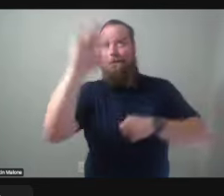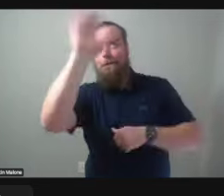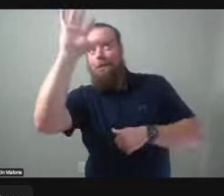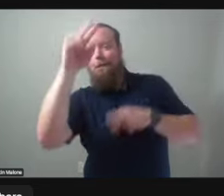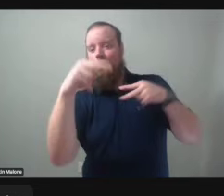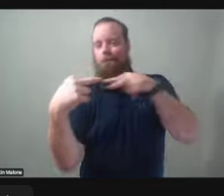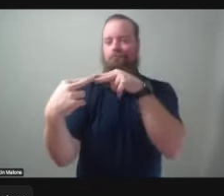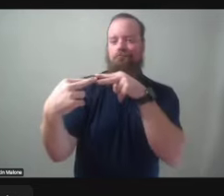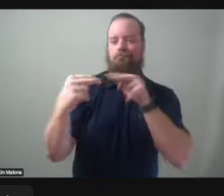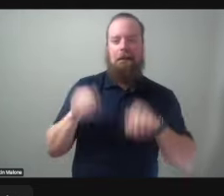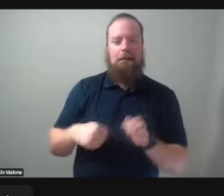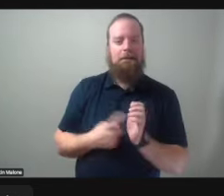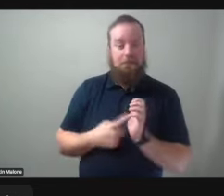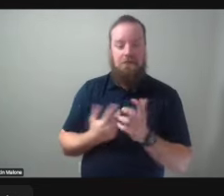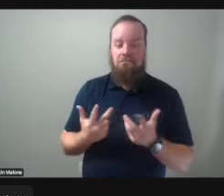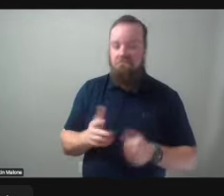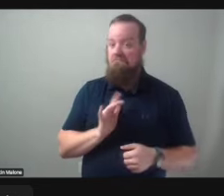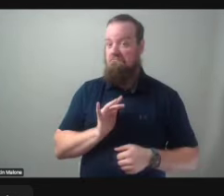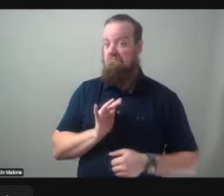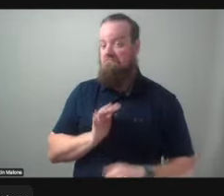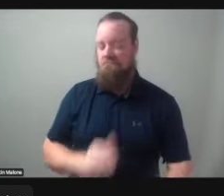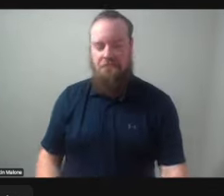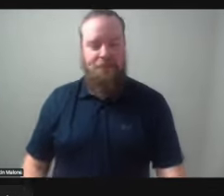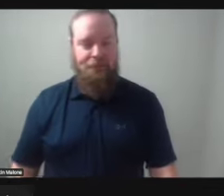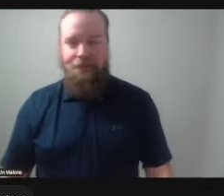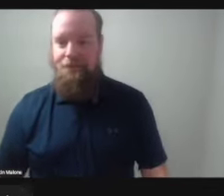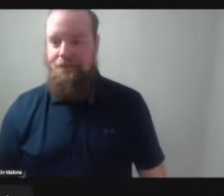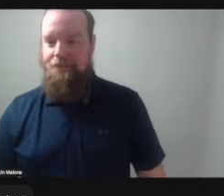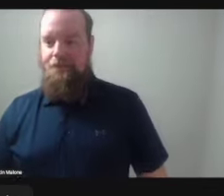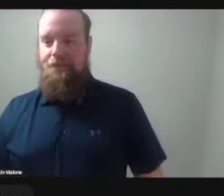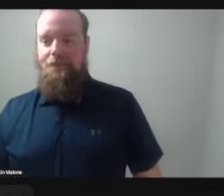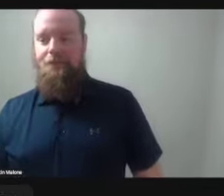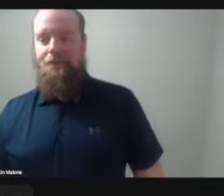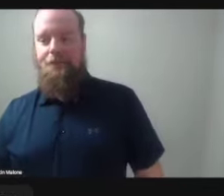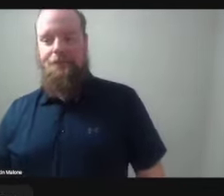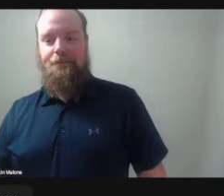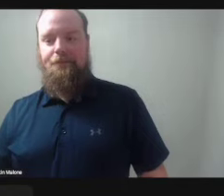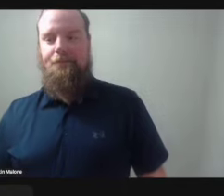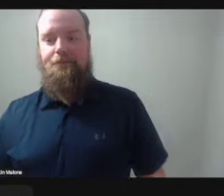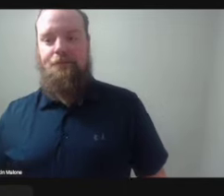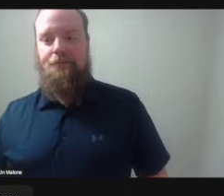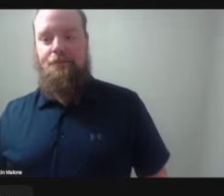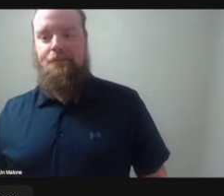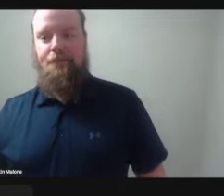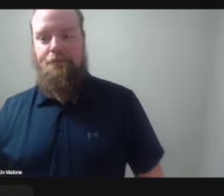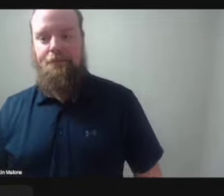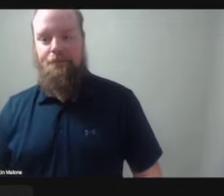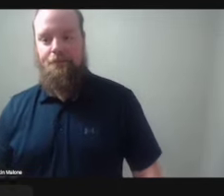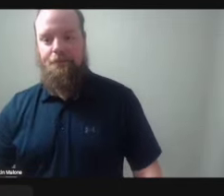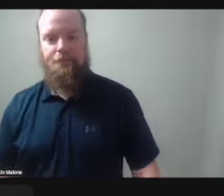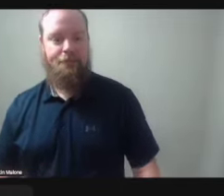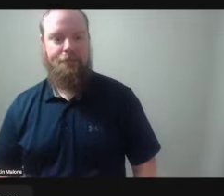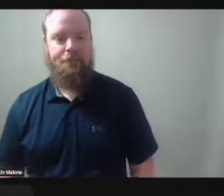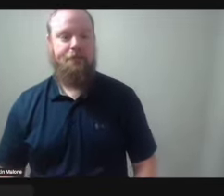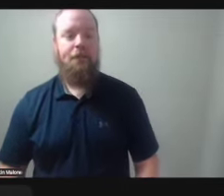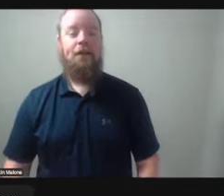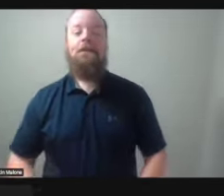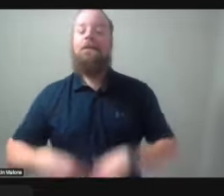have a lot of mirrors so that we can see behind us and whatnot.